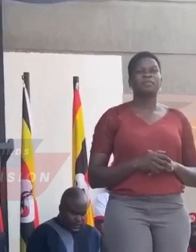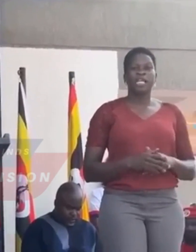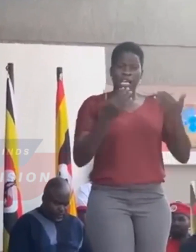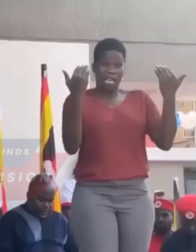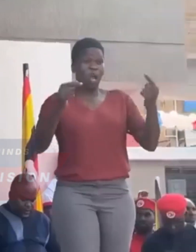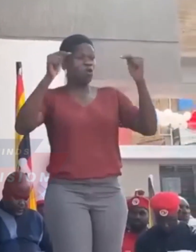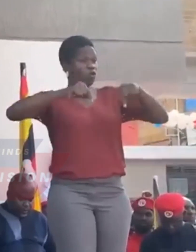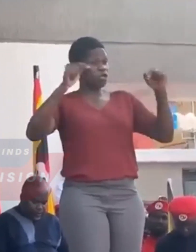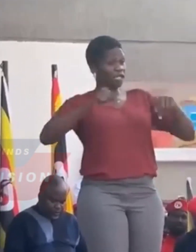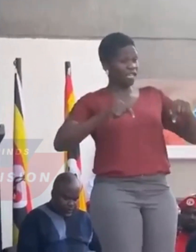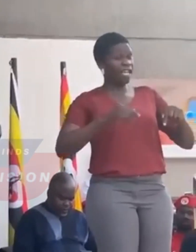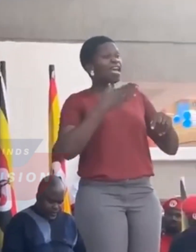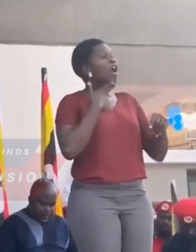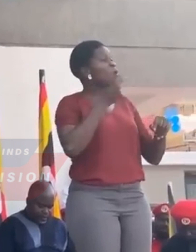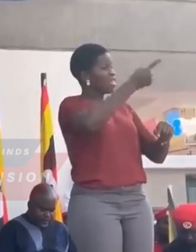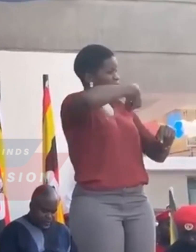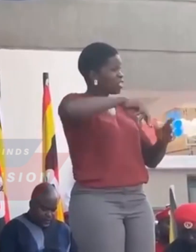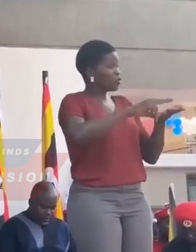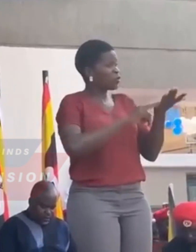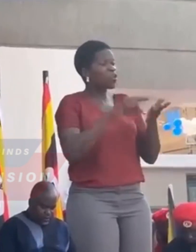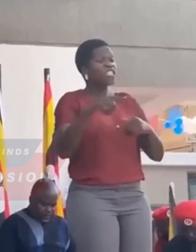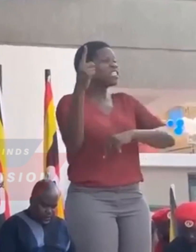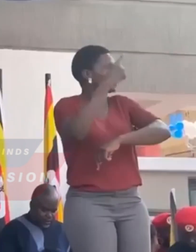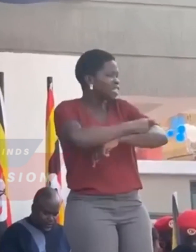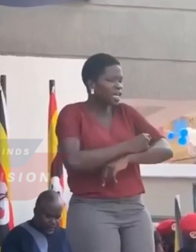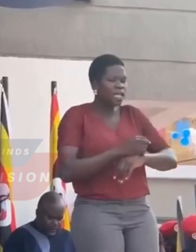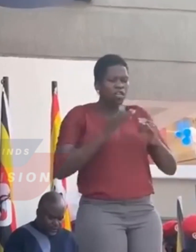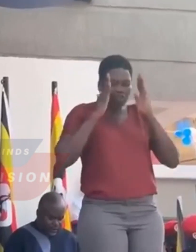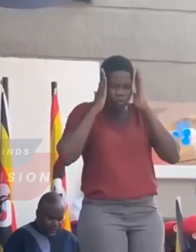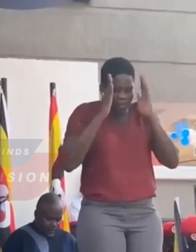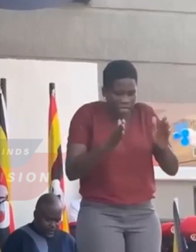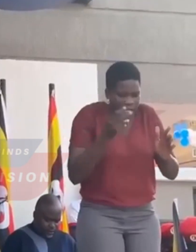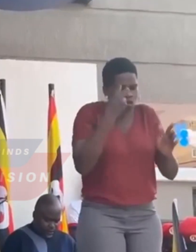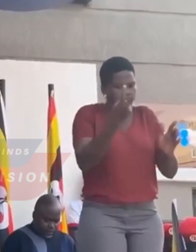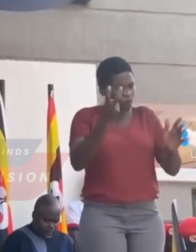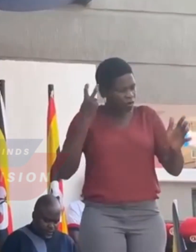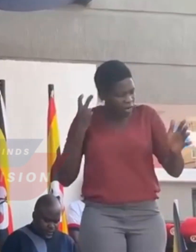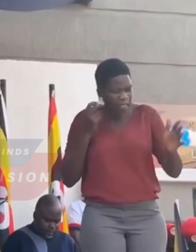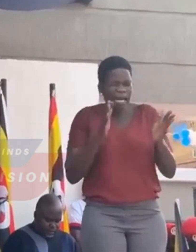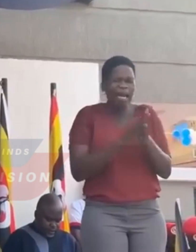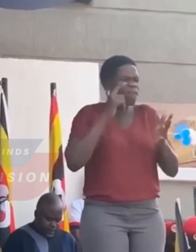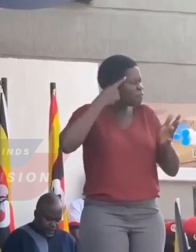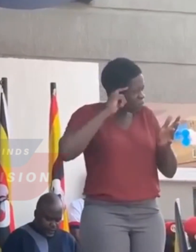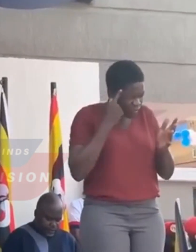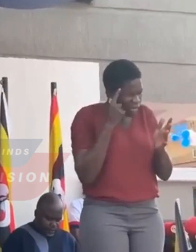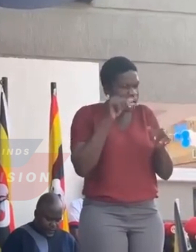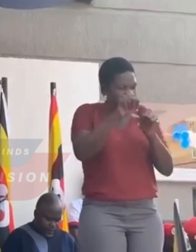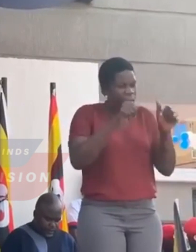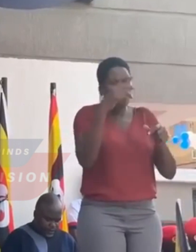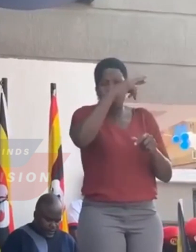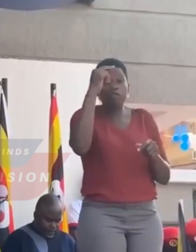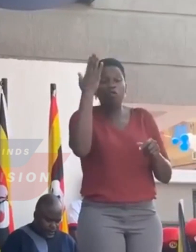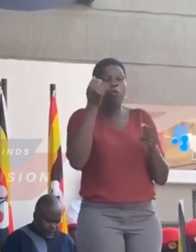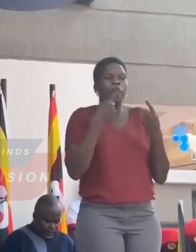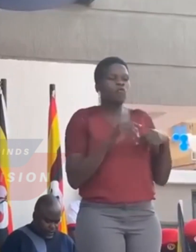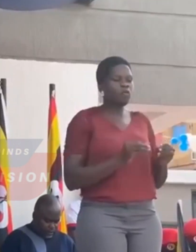So today, I want us to use this day to meditate, to reflect, to think about the reasons why we